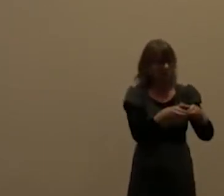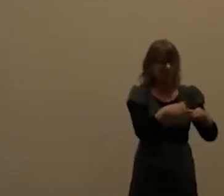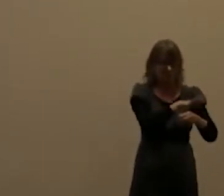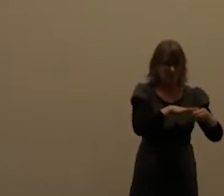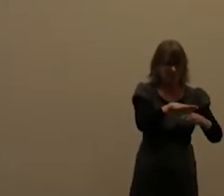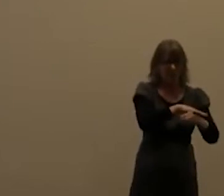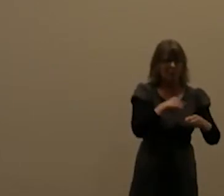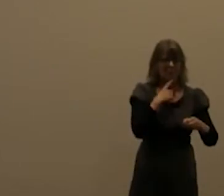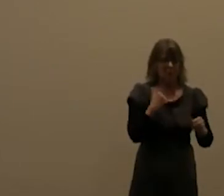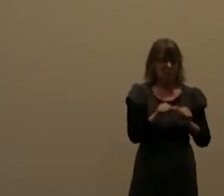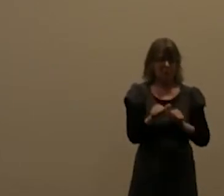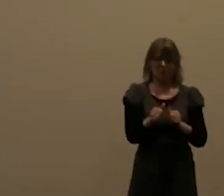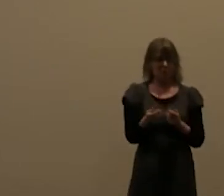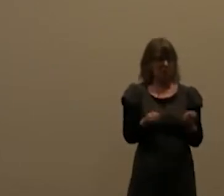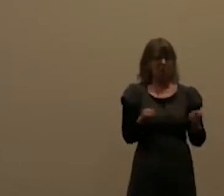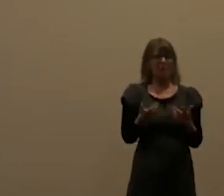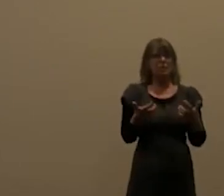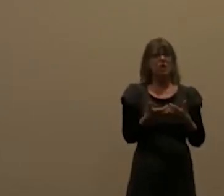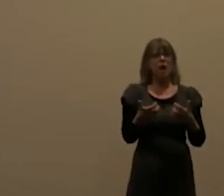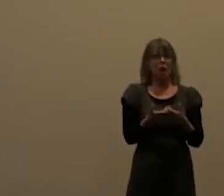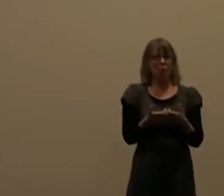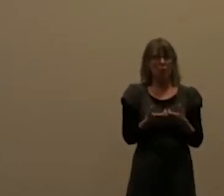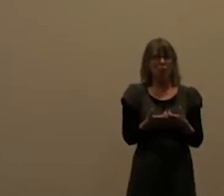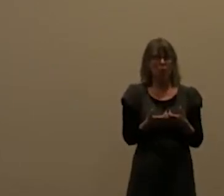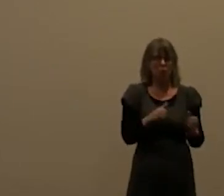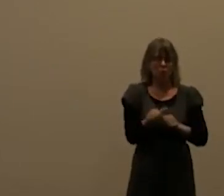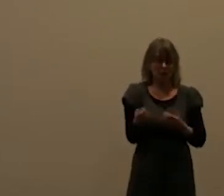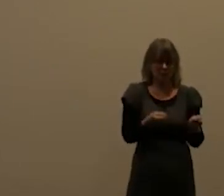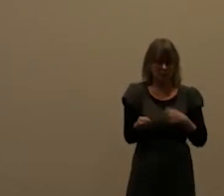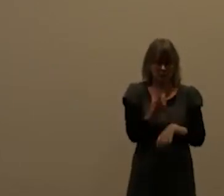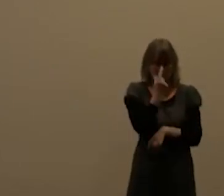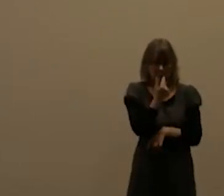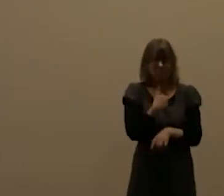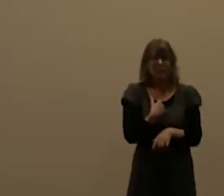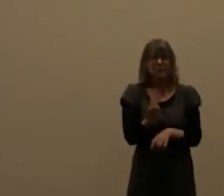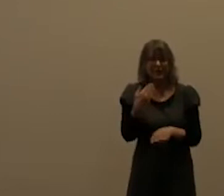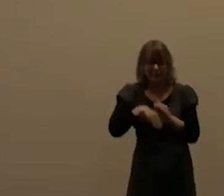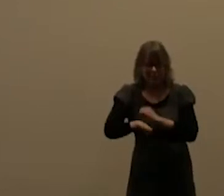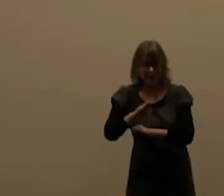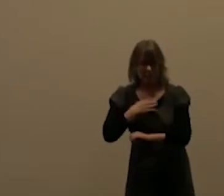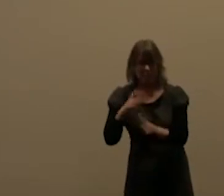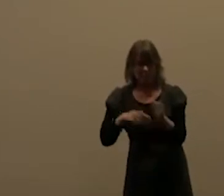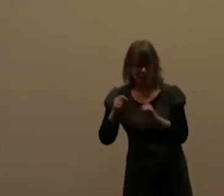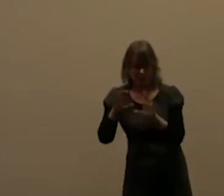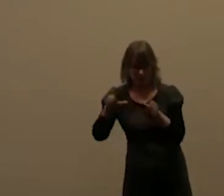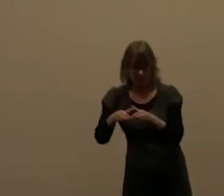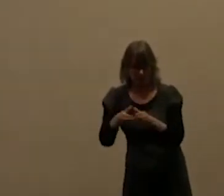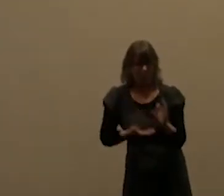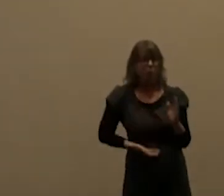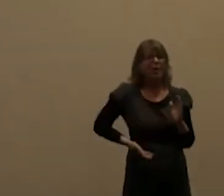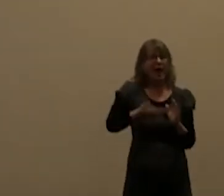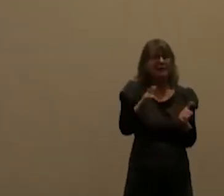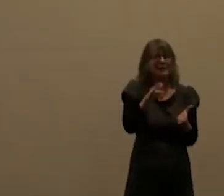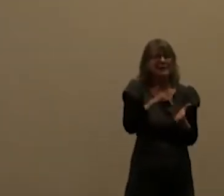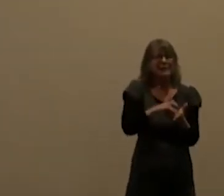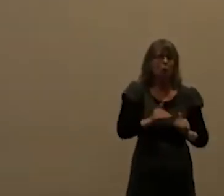that we can better manage that as well. So not only is there better management capabilities in the Admin Center itself, but if we add on the Center of Excellence Toolkit on top